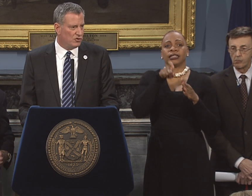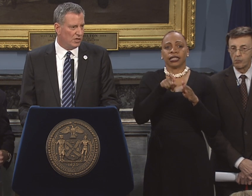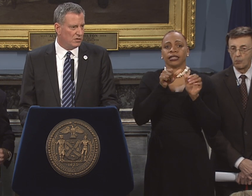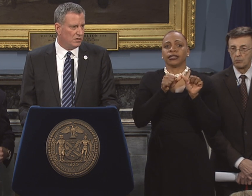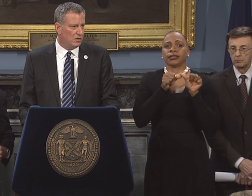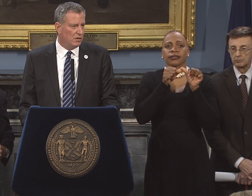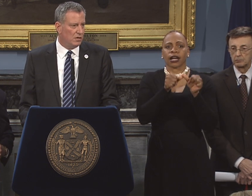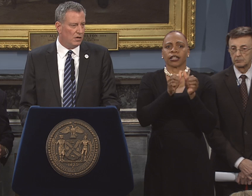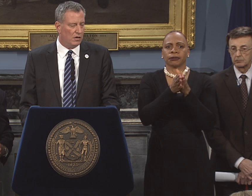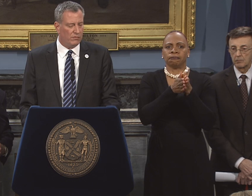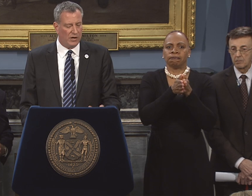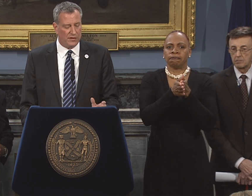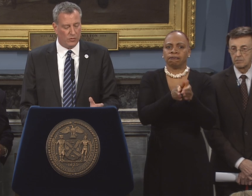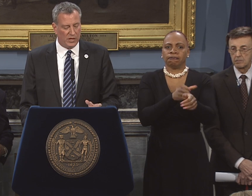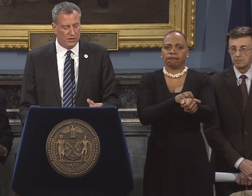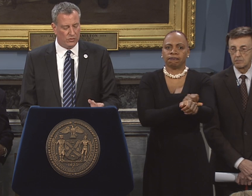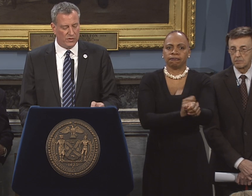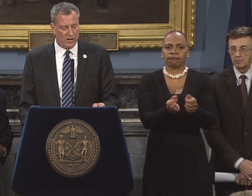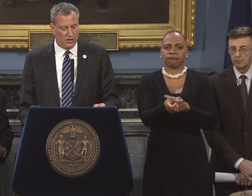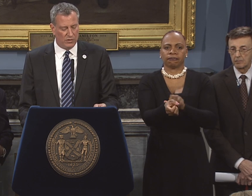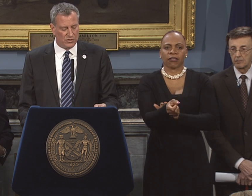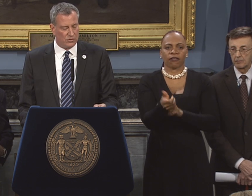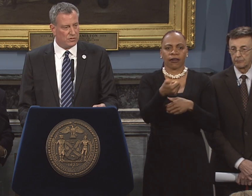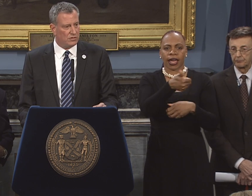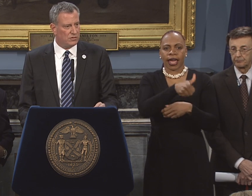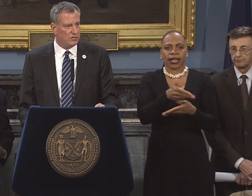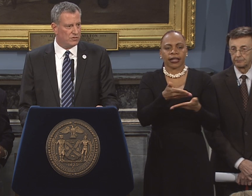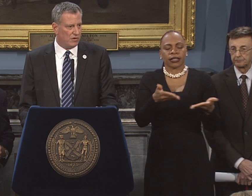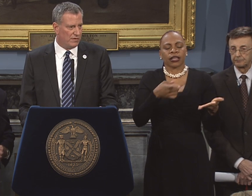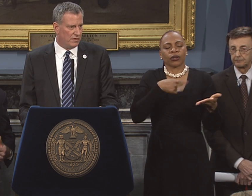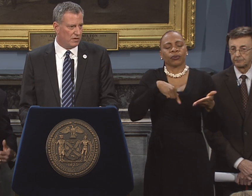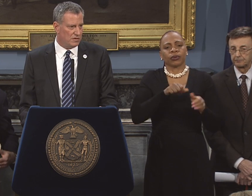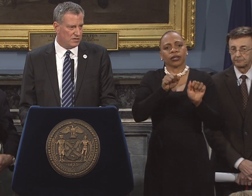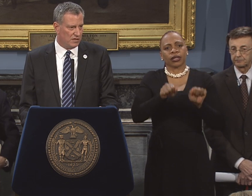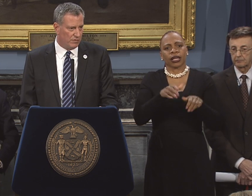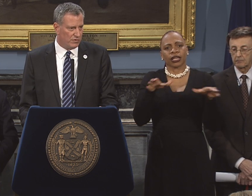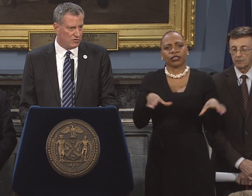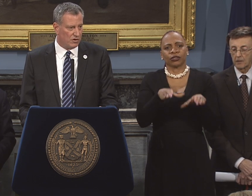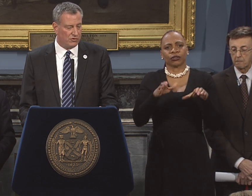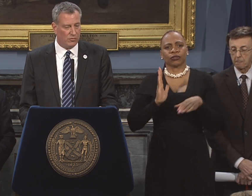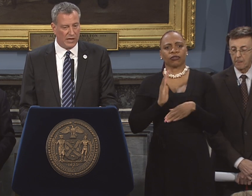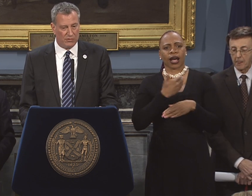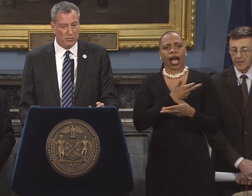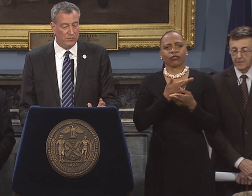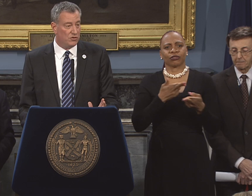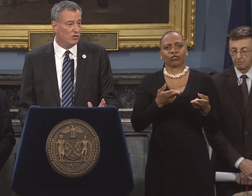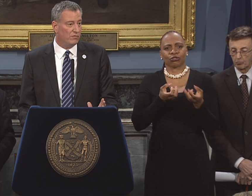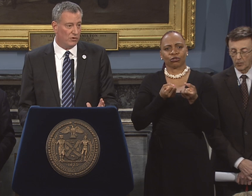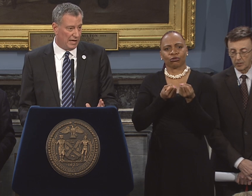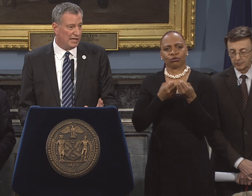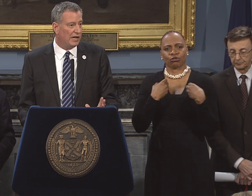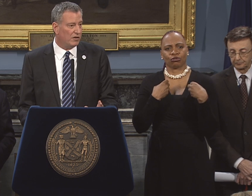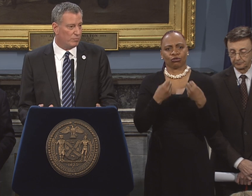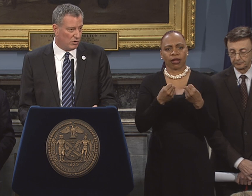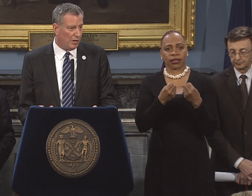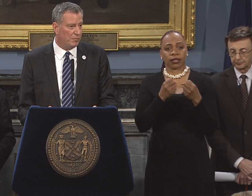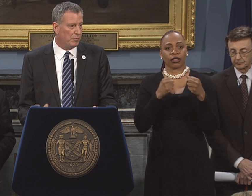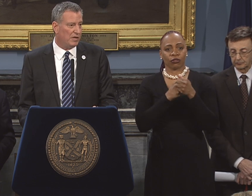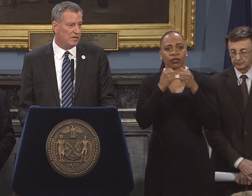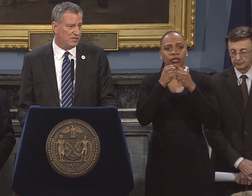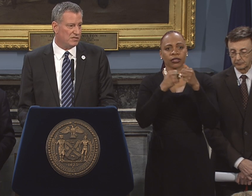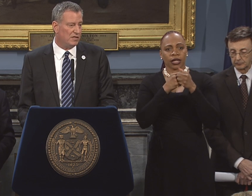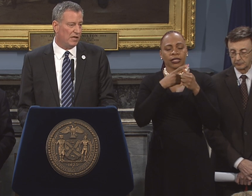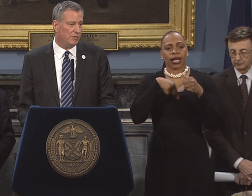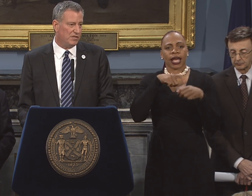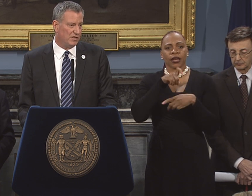be vigilant for anything we can do with our resources to strengthen our existing infrastructure, and we have to be vigilant for any kind of problem